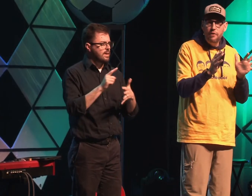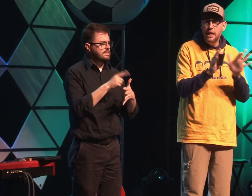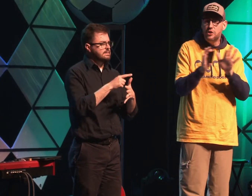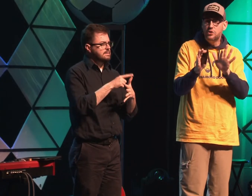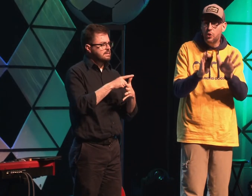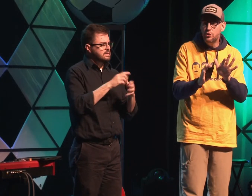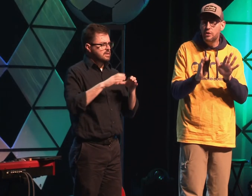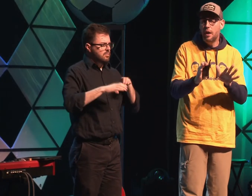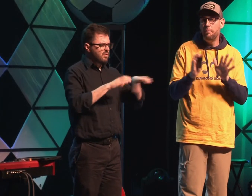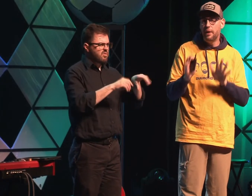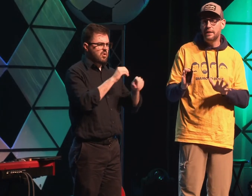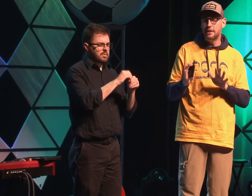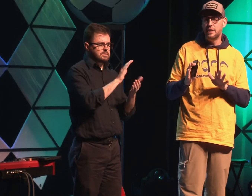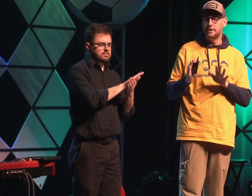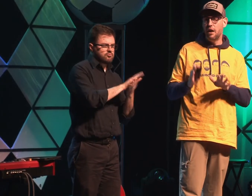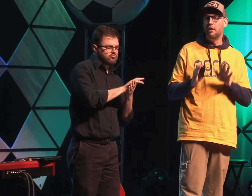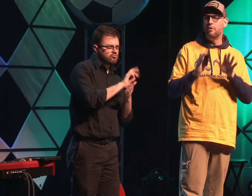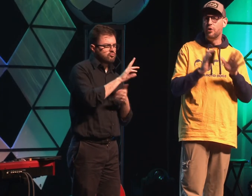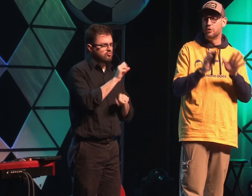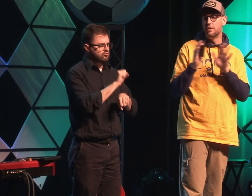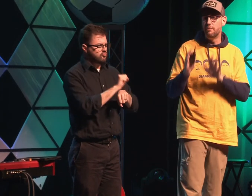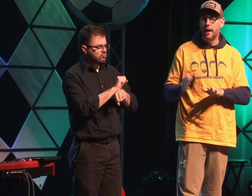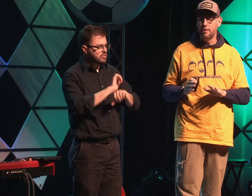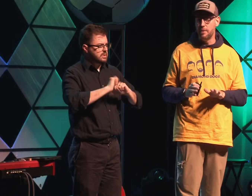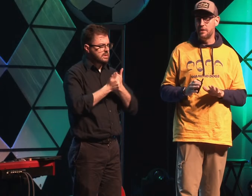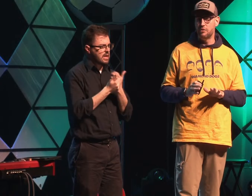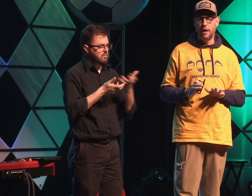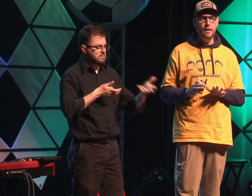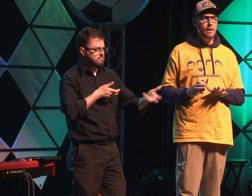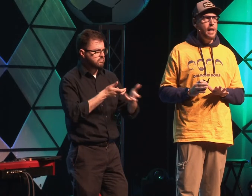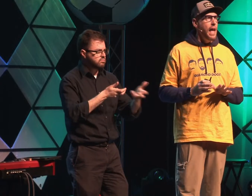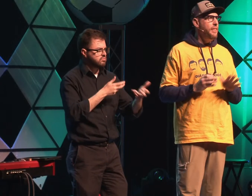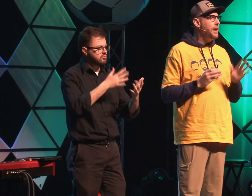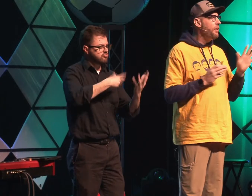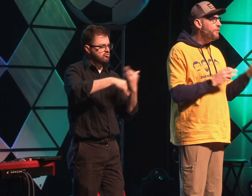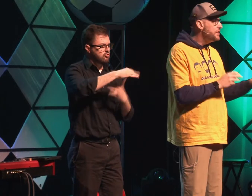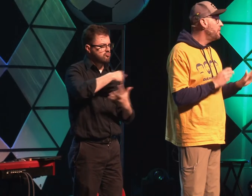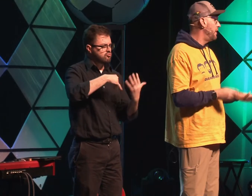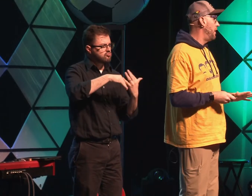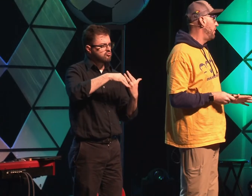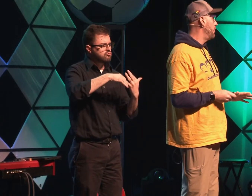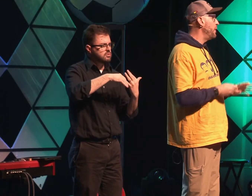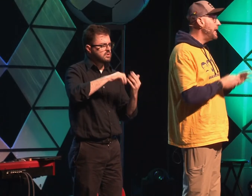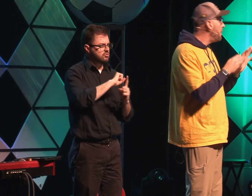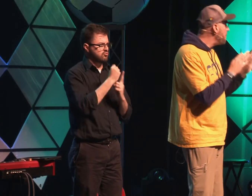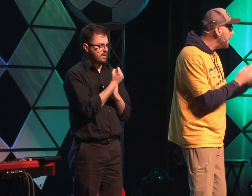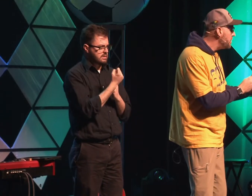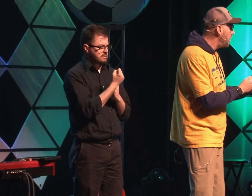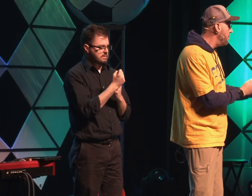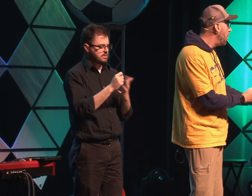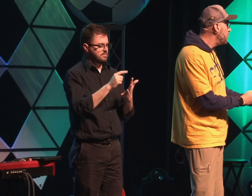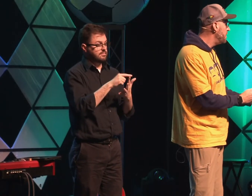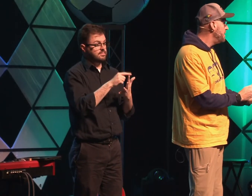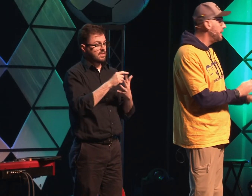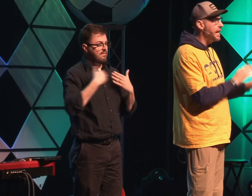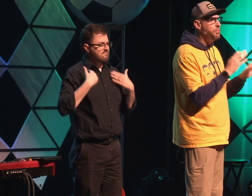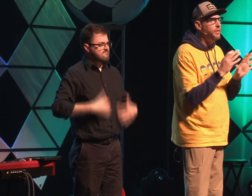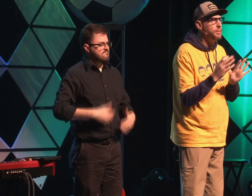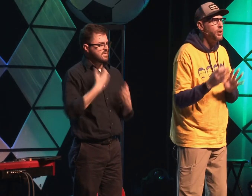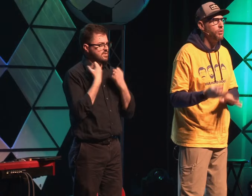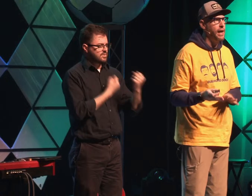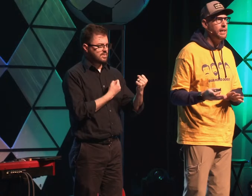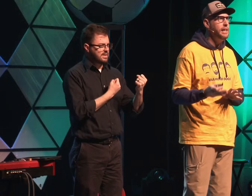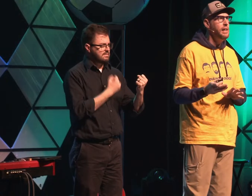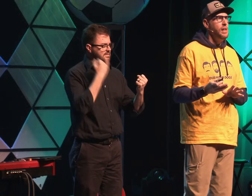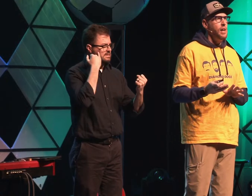and navigate the social complexities of those environments, right? And then our physical health. If we can't manage our emotions and label